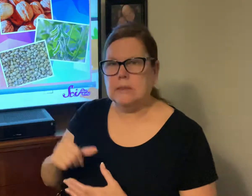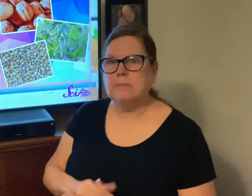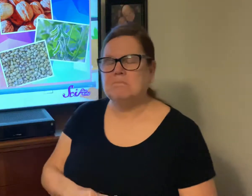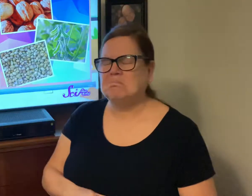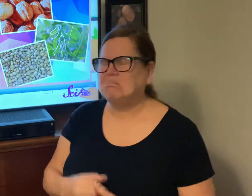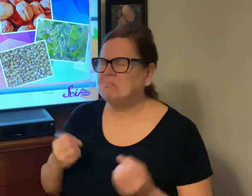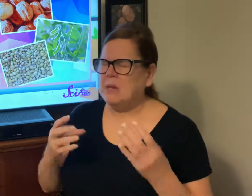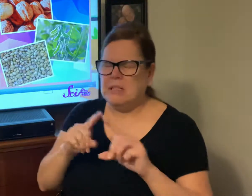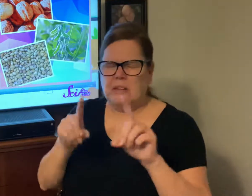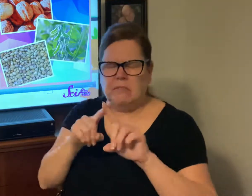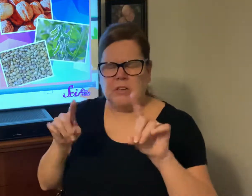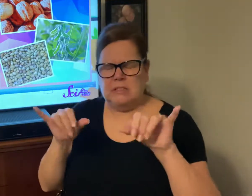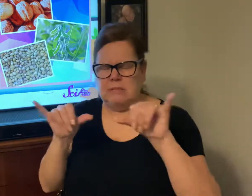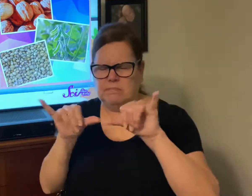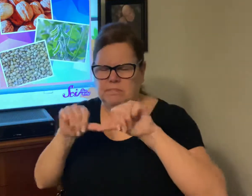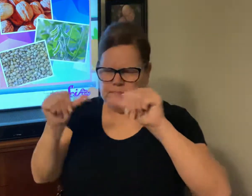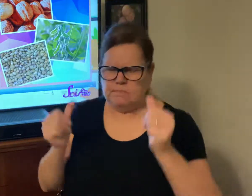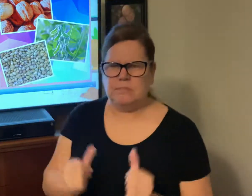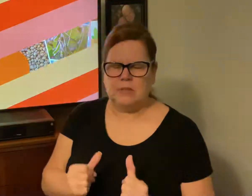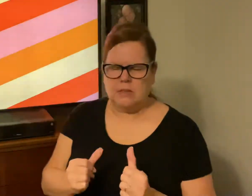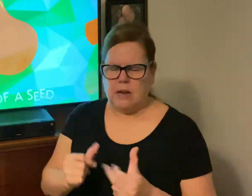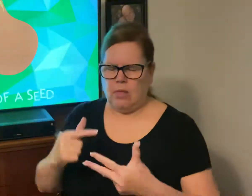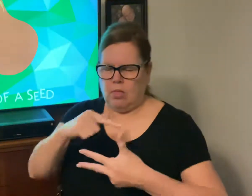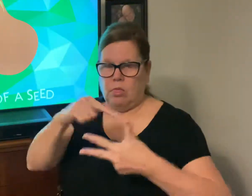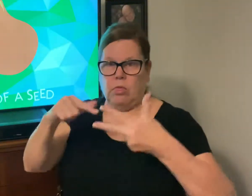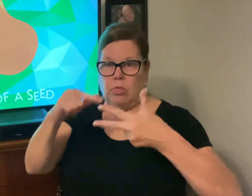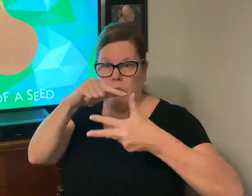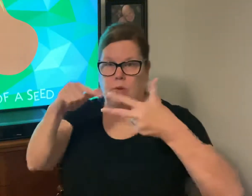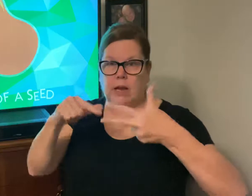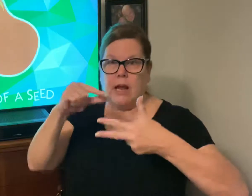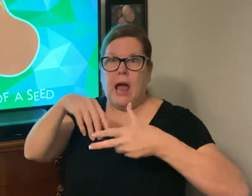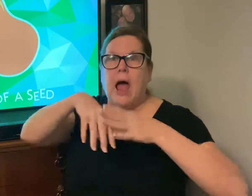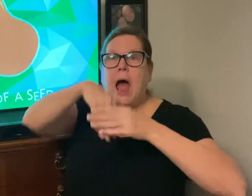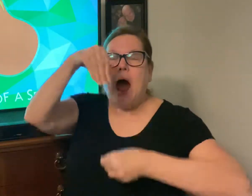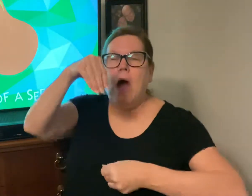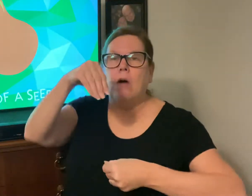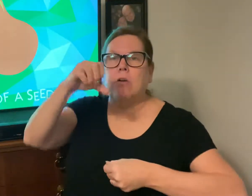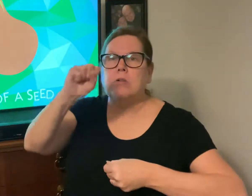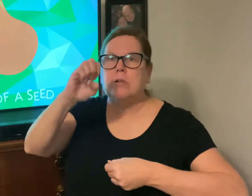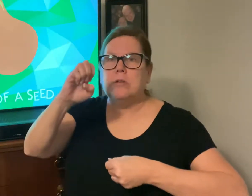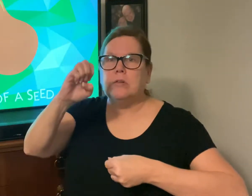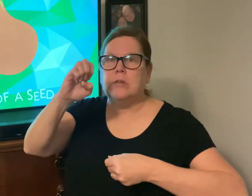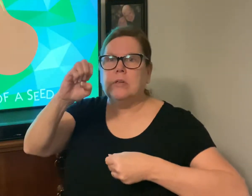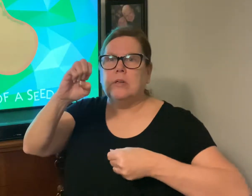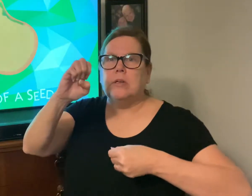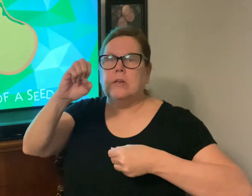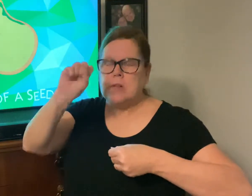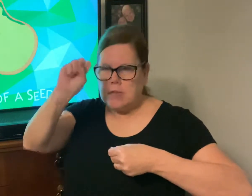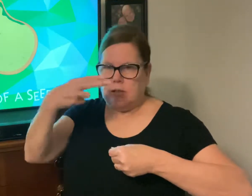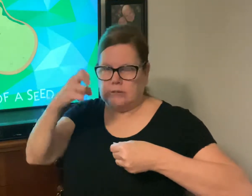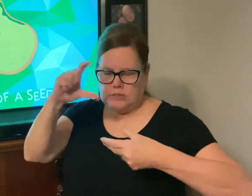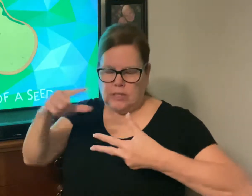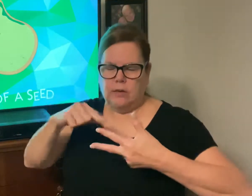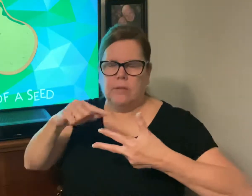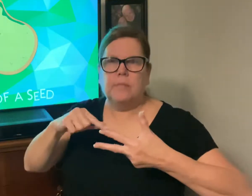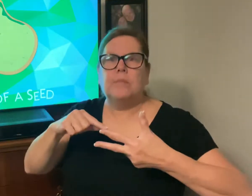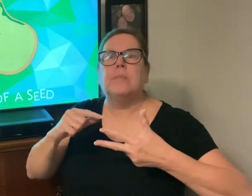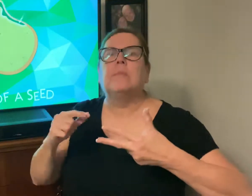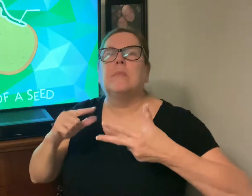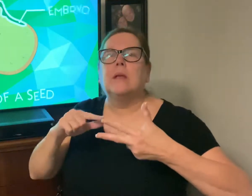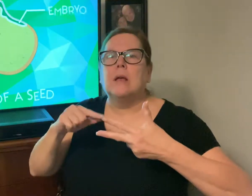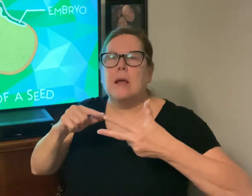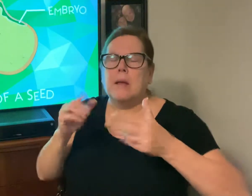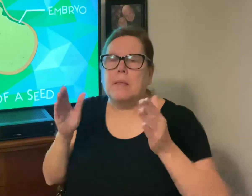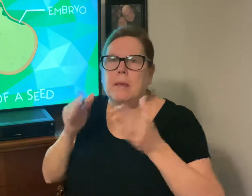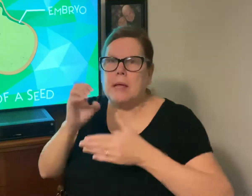and sizes, but they're all made of 3 parts. An outer shell called the seed coat, a tiny baby plant that's inside the